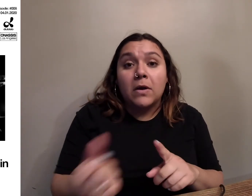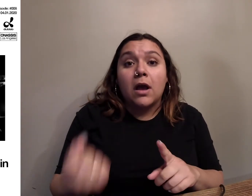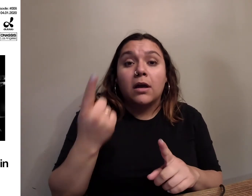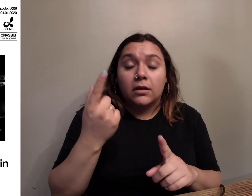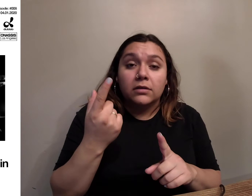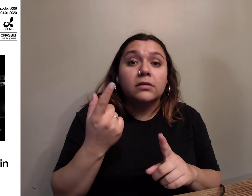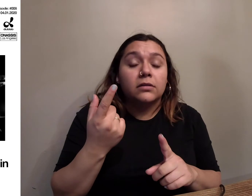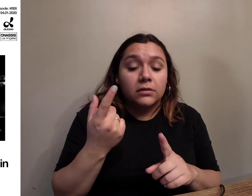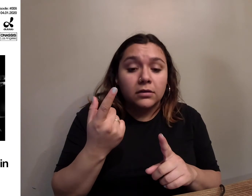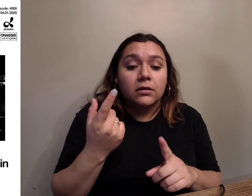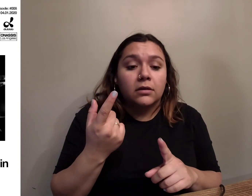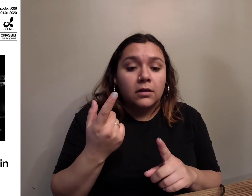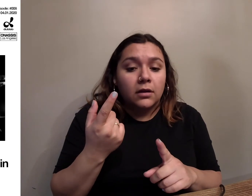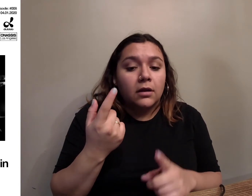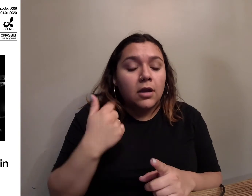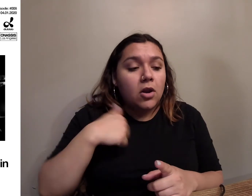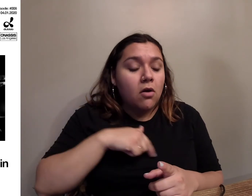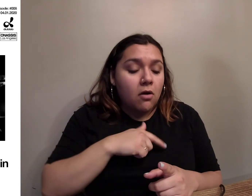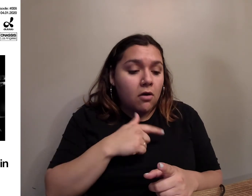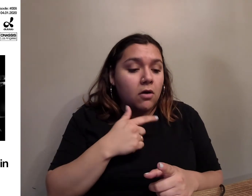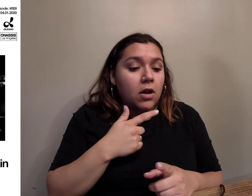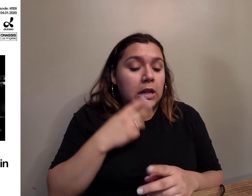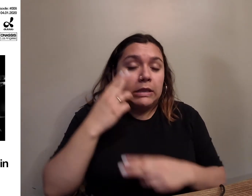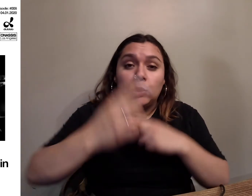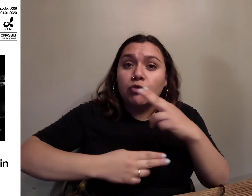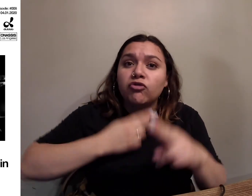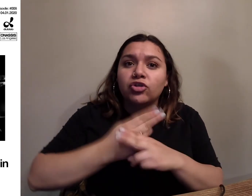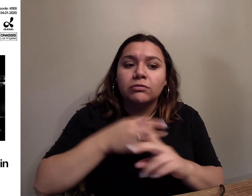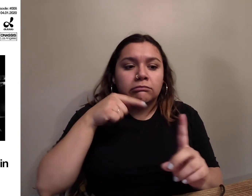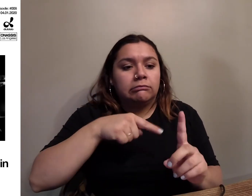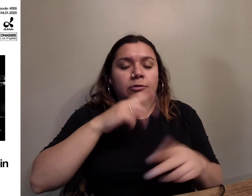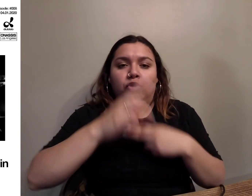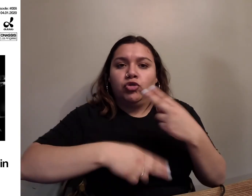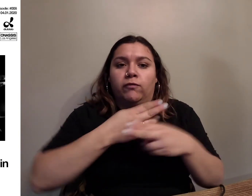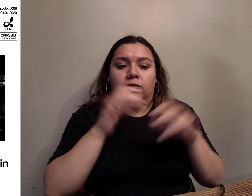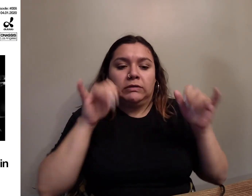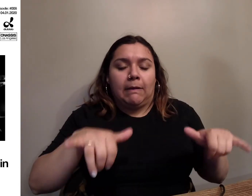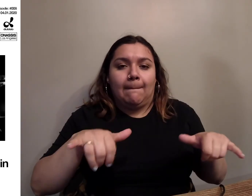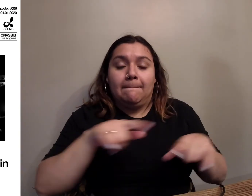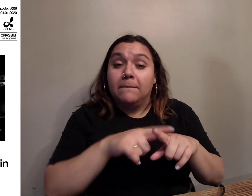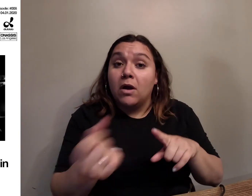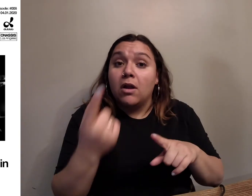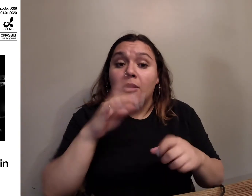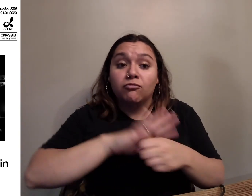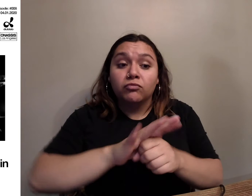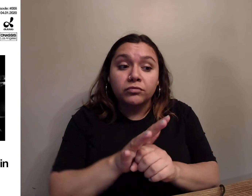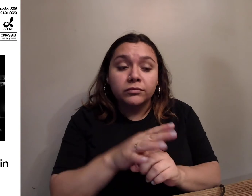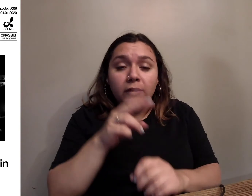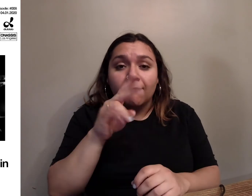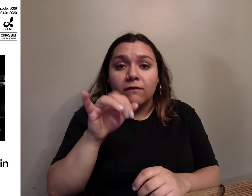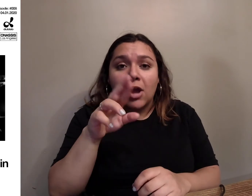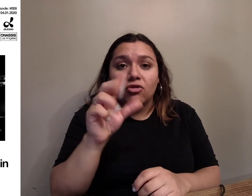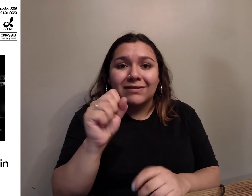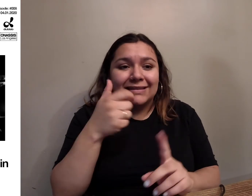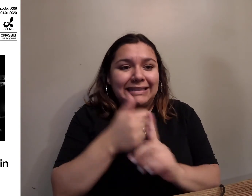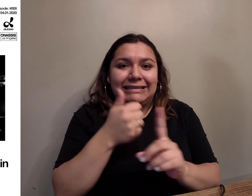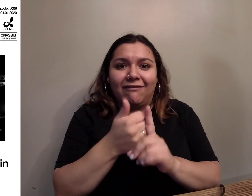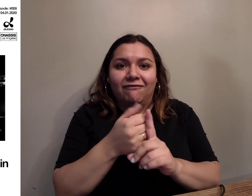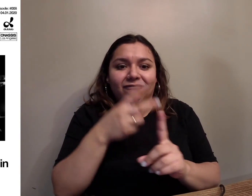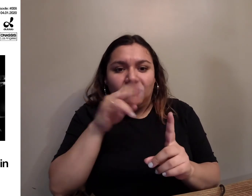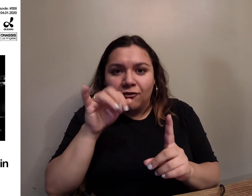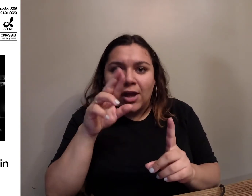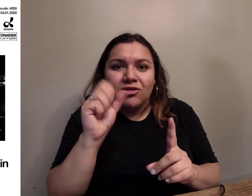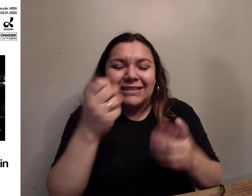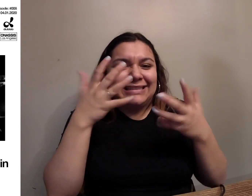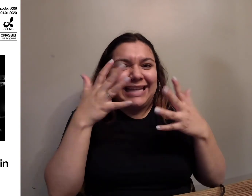in that, the fact that we, you know, the universe is the universe, and a virus is a virus, and the virus knows nothing about being a virus. It's